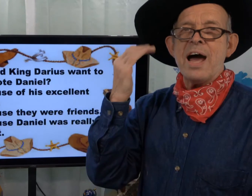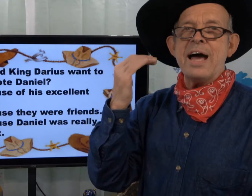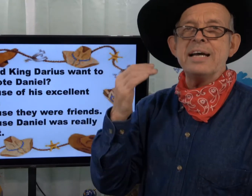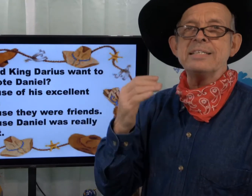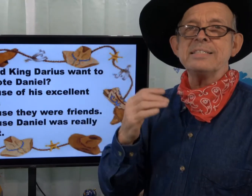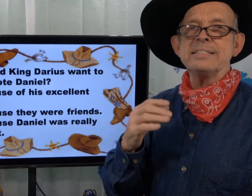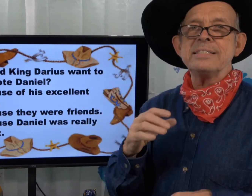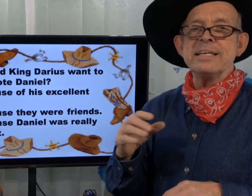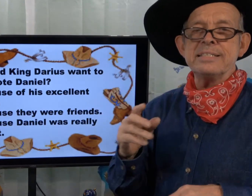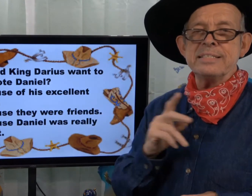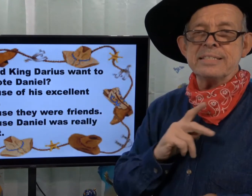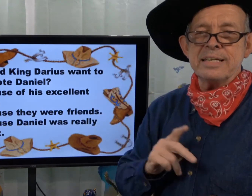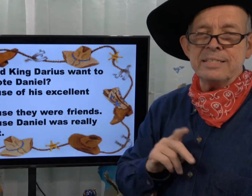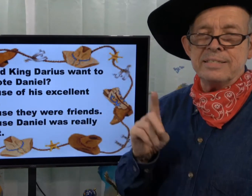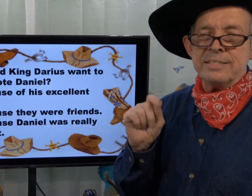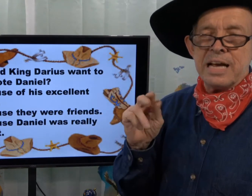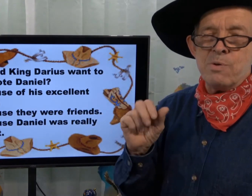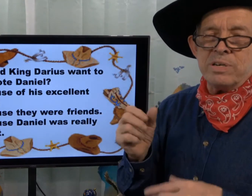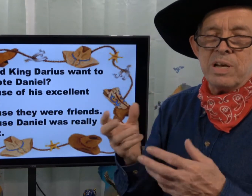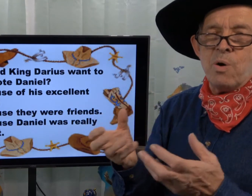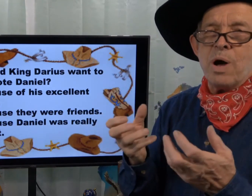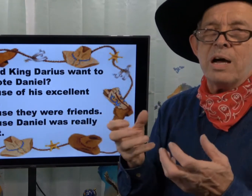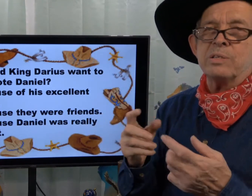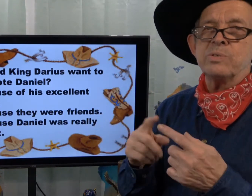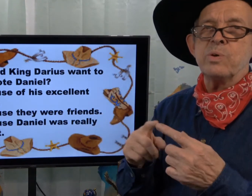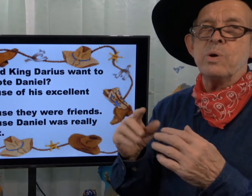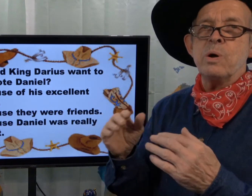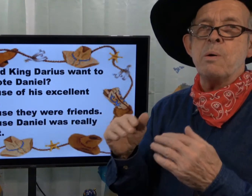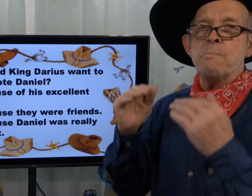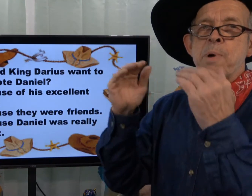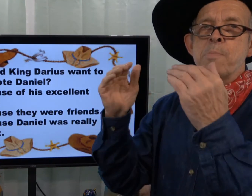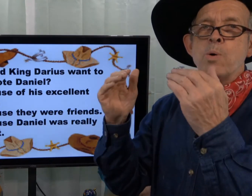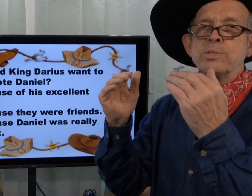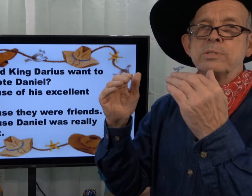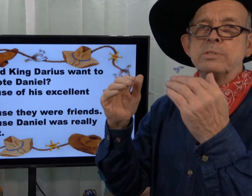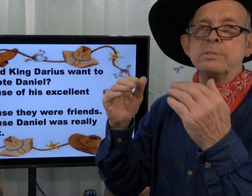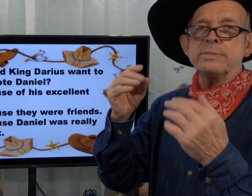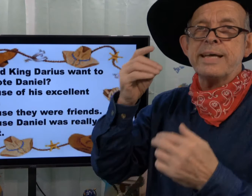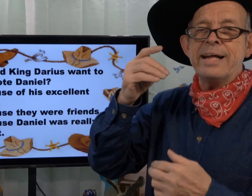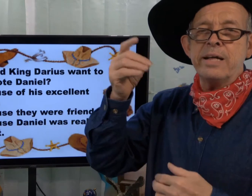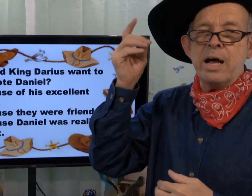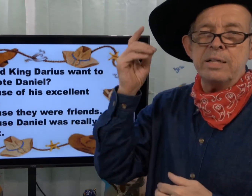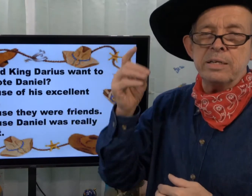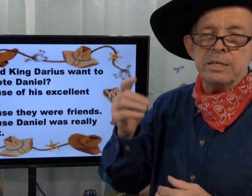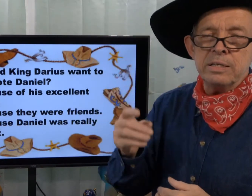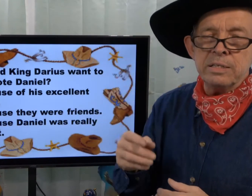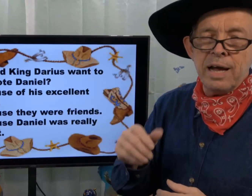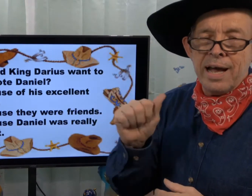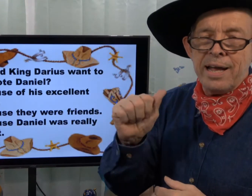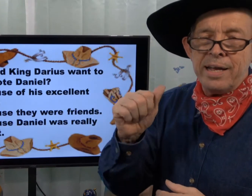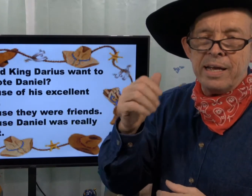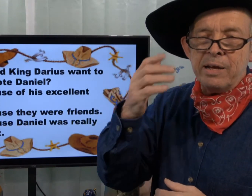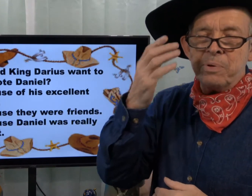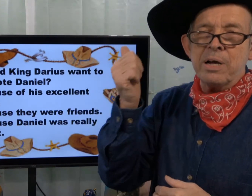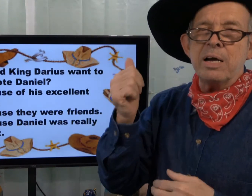Why did King Cyrus rise to promoting standard? A. Because